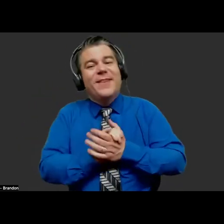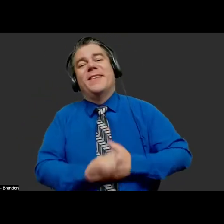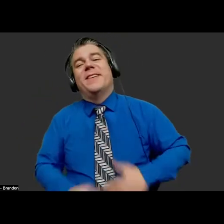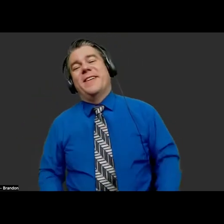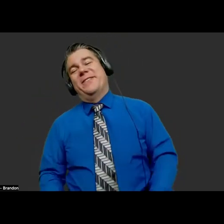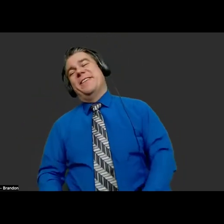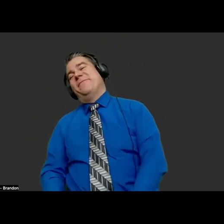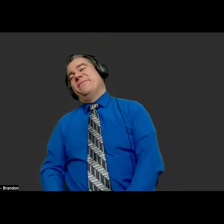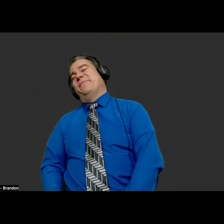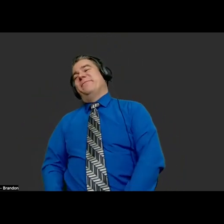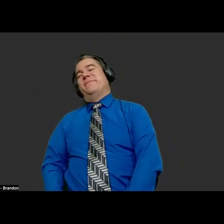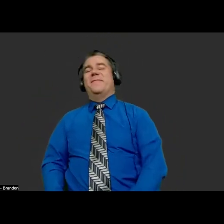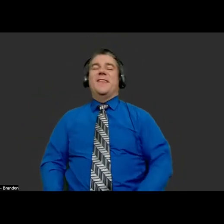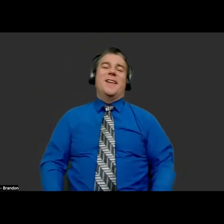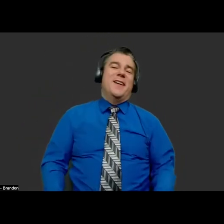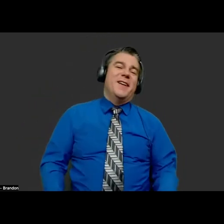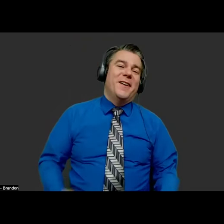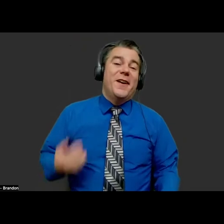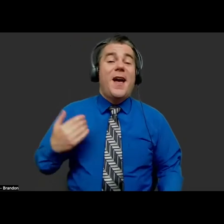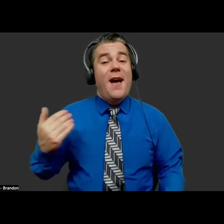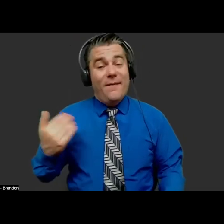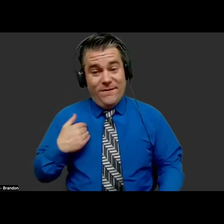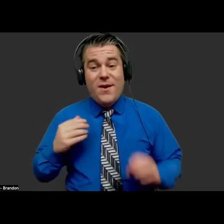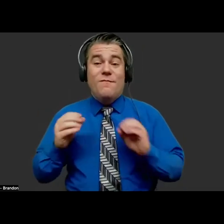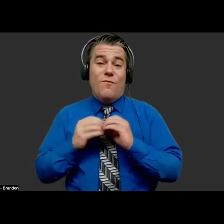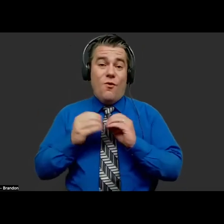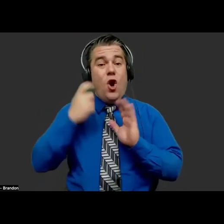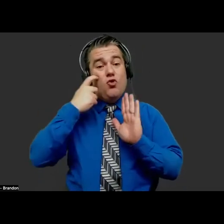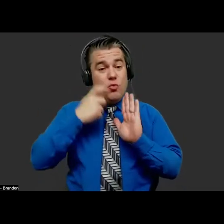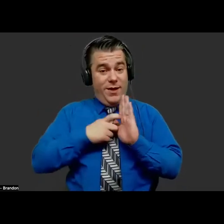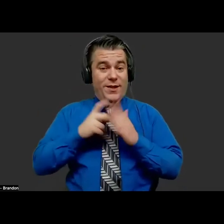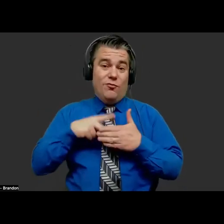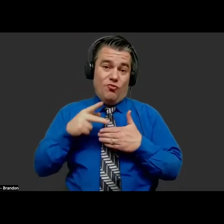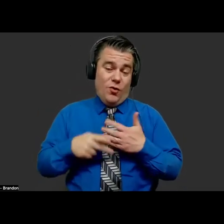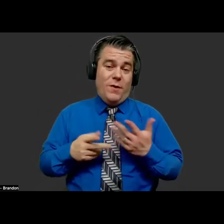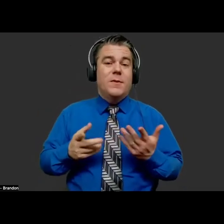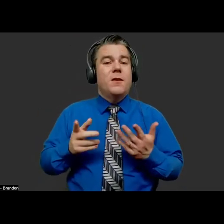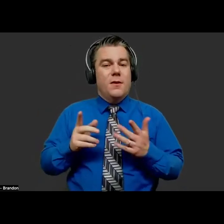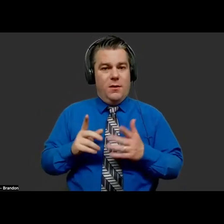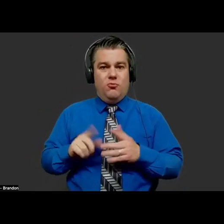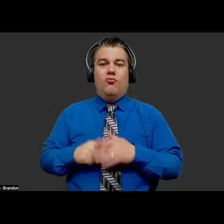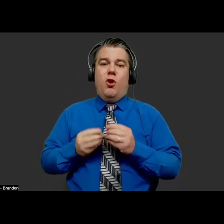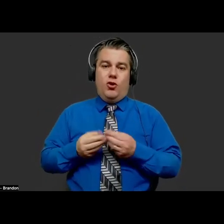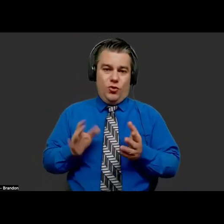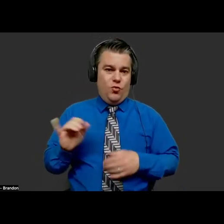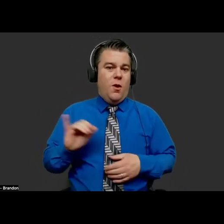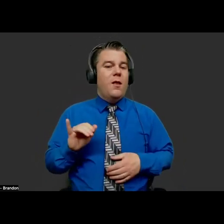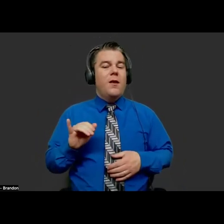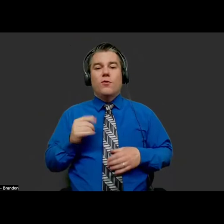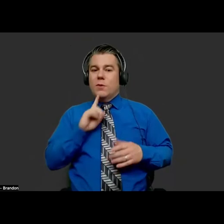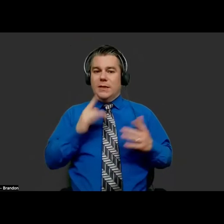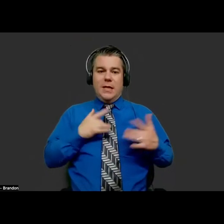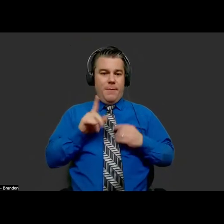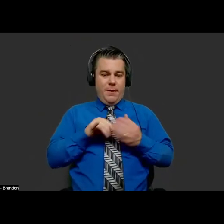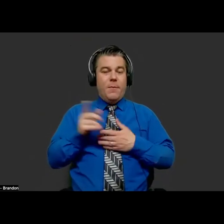Okay. We have more recognition programs that launched as well. So excited about them. We have